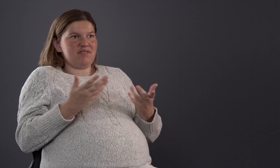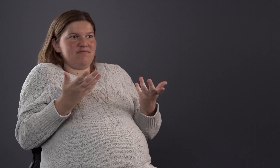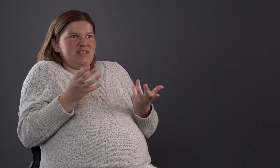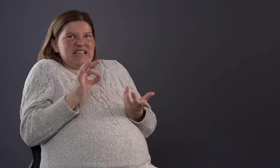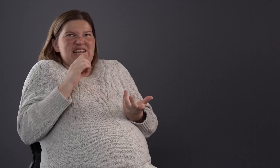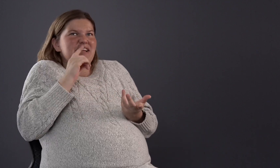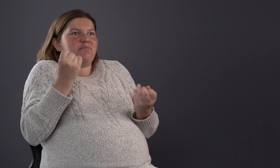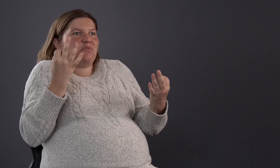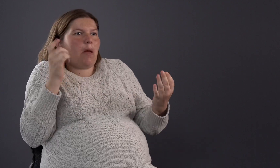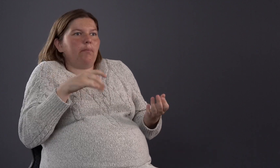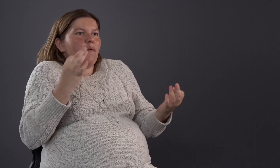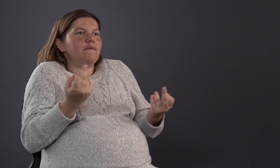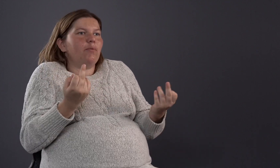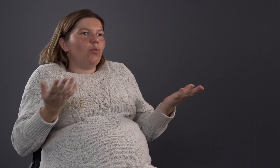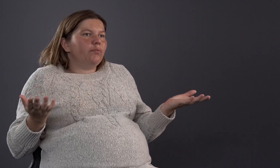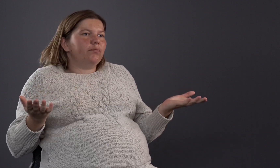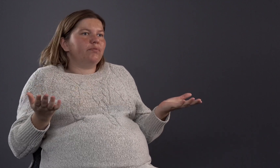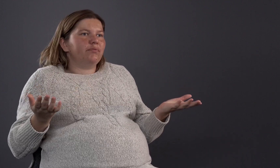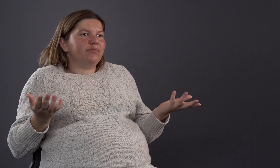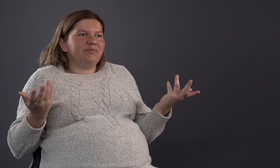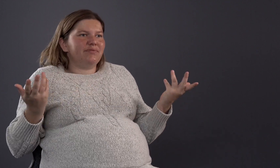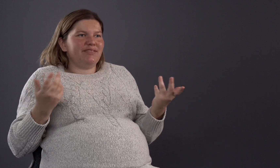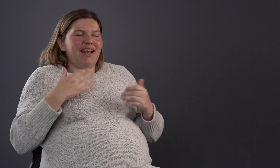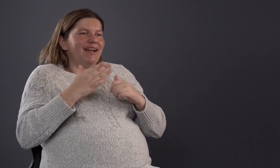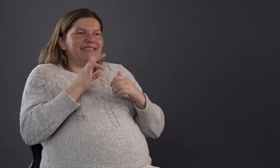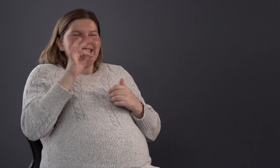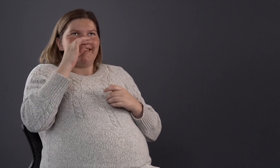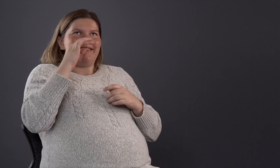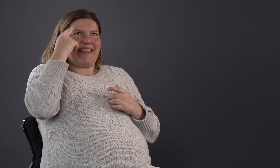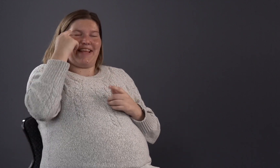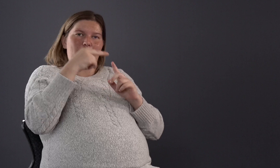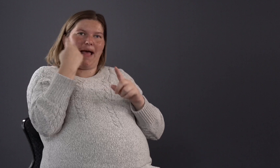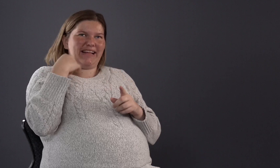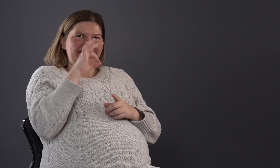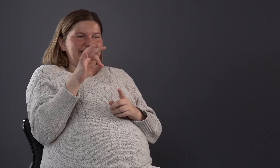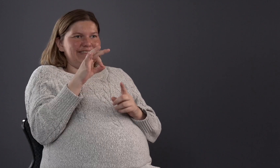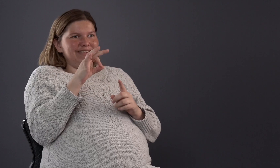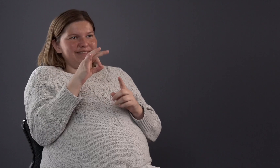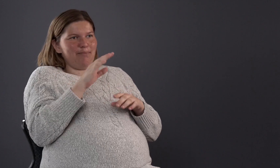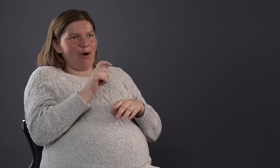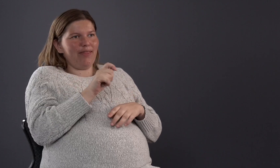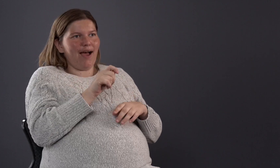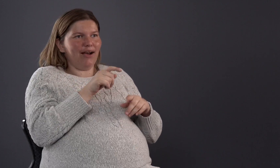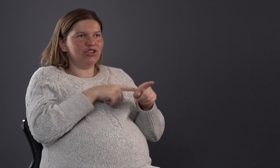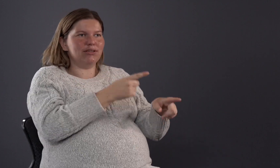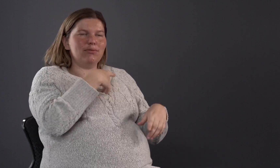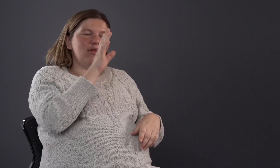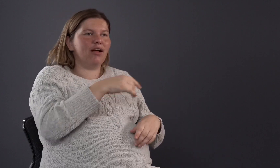That's right, they said that nobody was available, that they weren't coming. Looking back, I don't think I even bothered chasing it up. I thought,